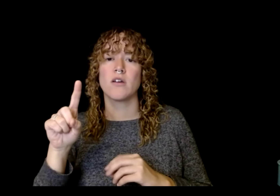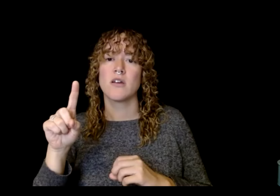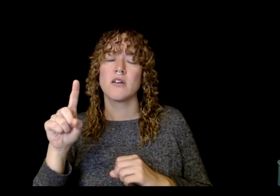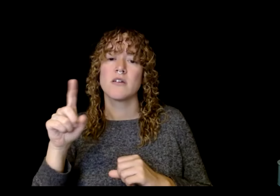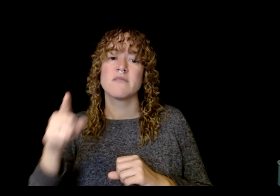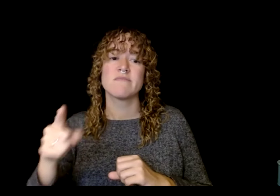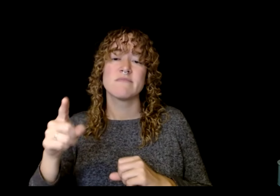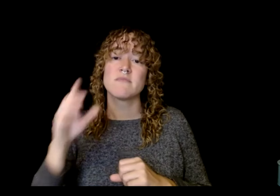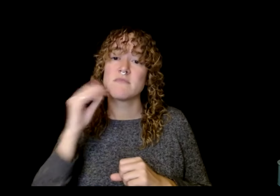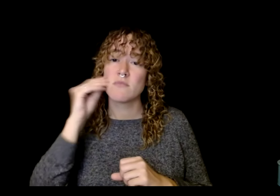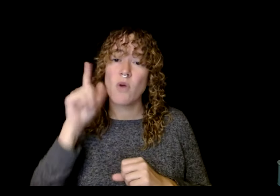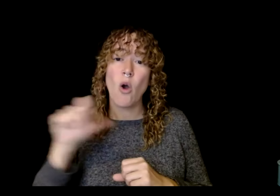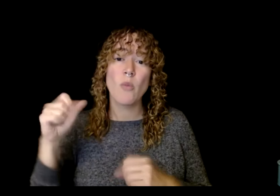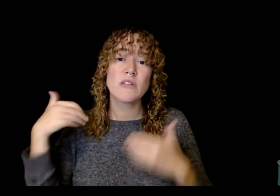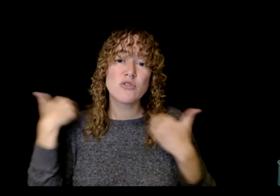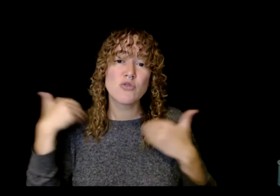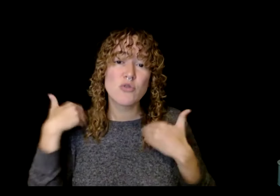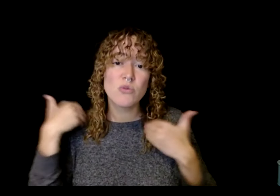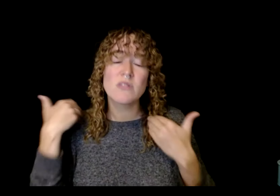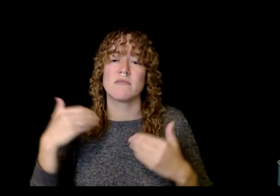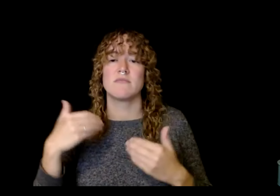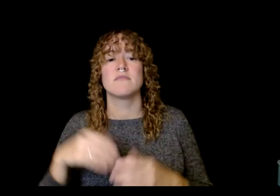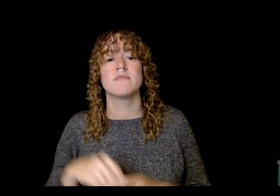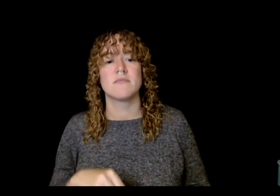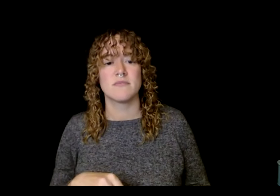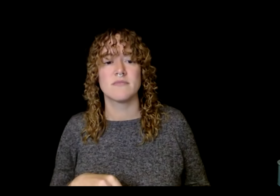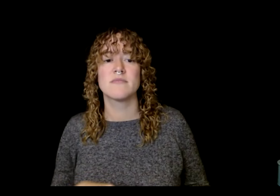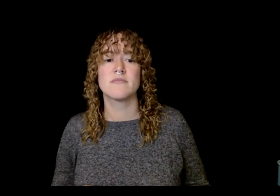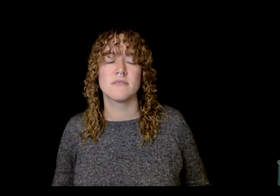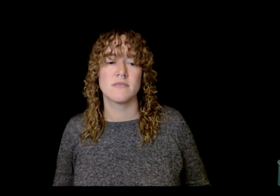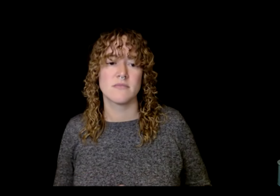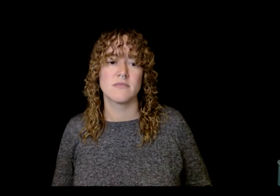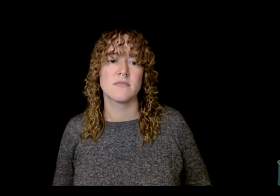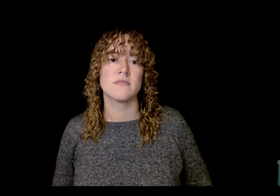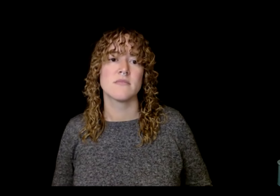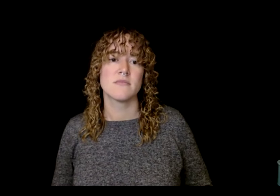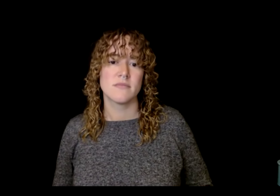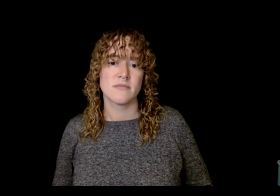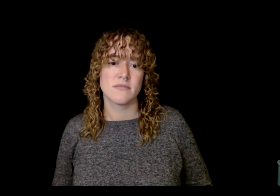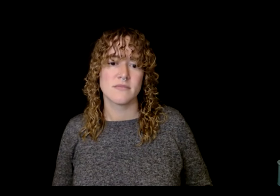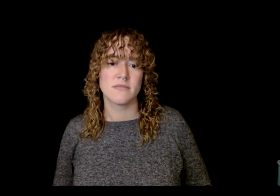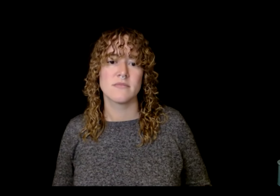youth in Oregon. And it's also, I think, one of the